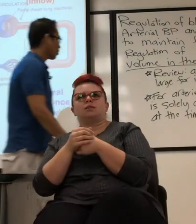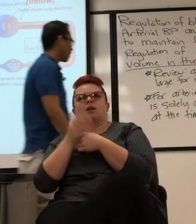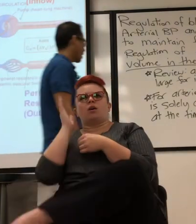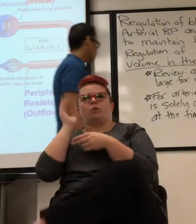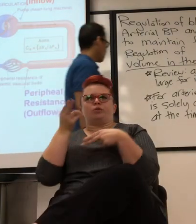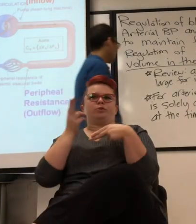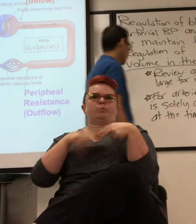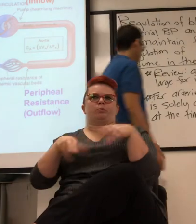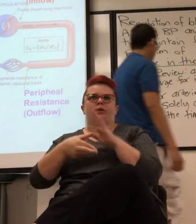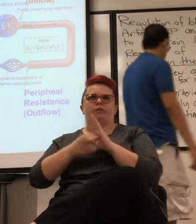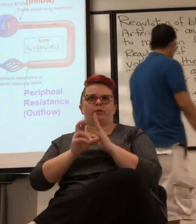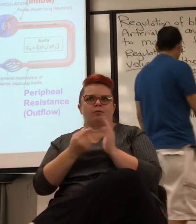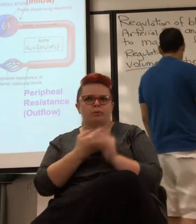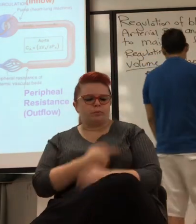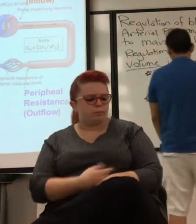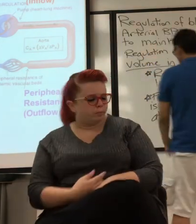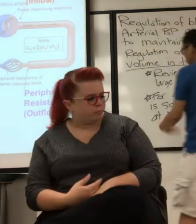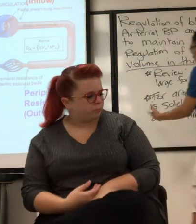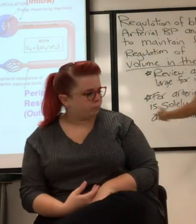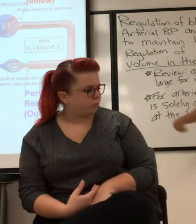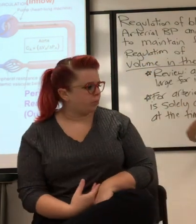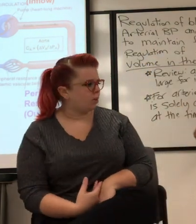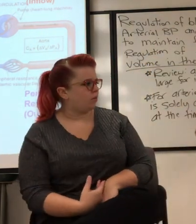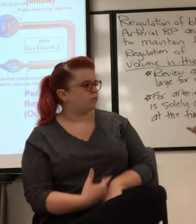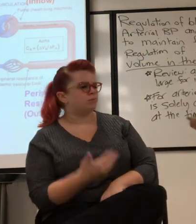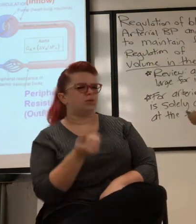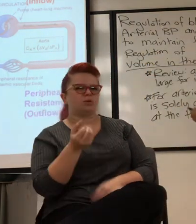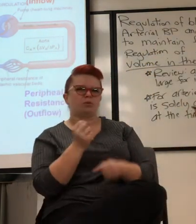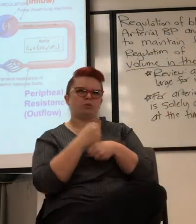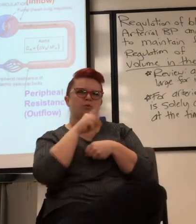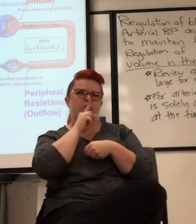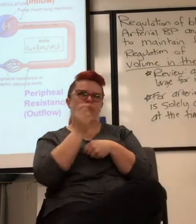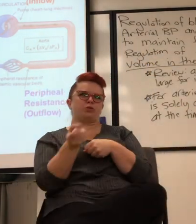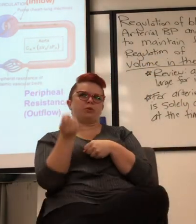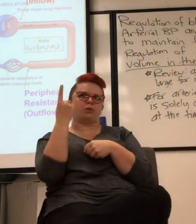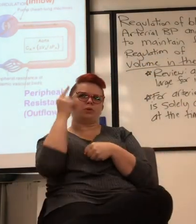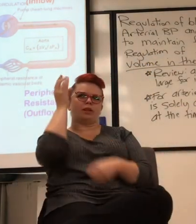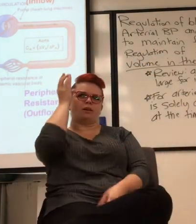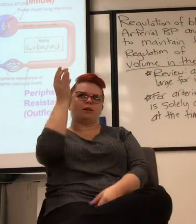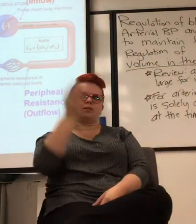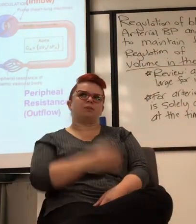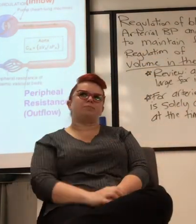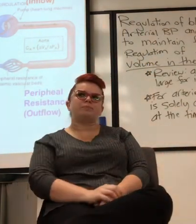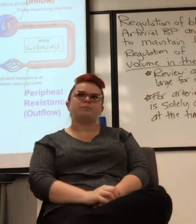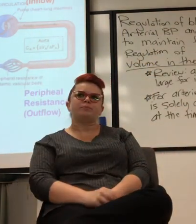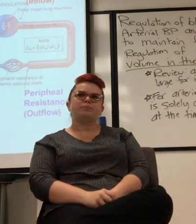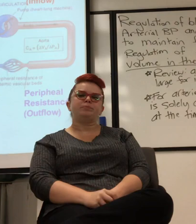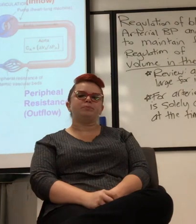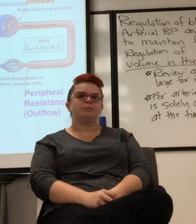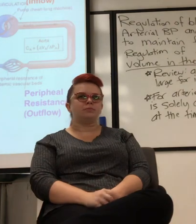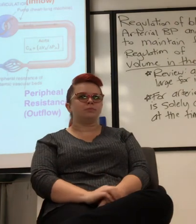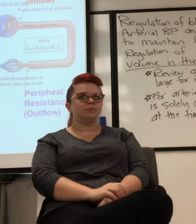briefly show that to you, that you at least understand it in concept.